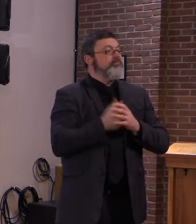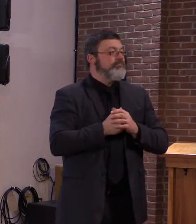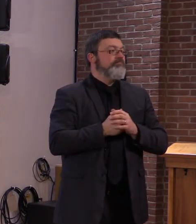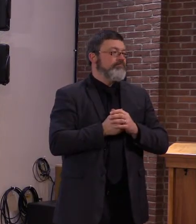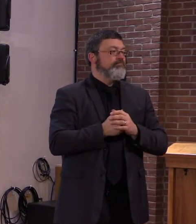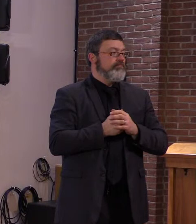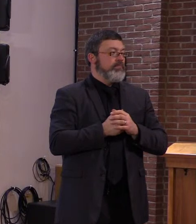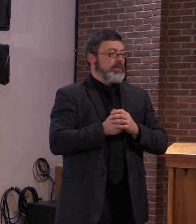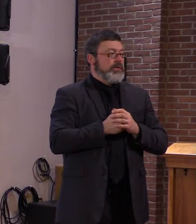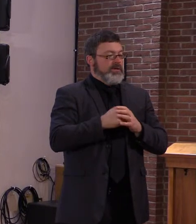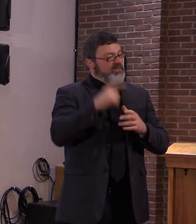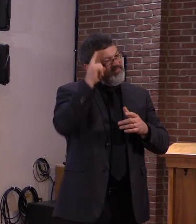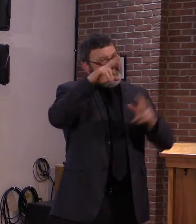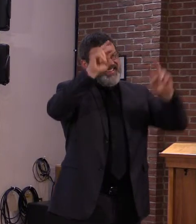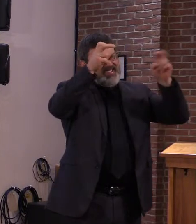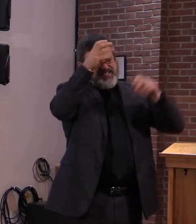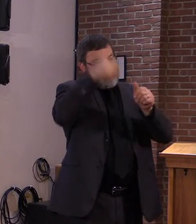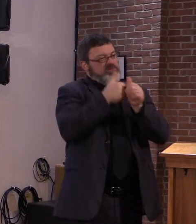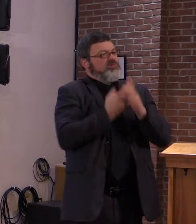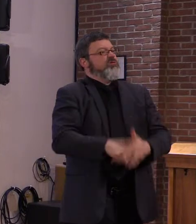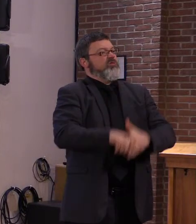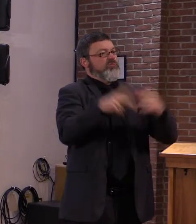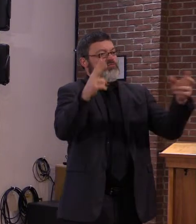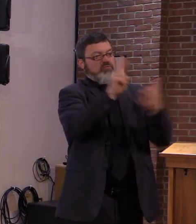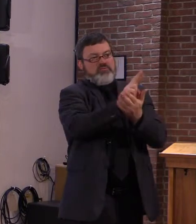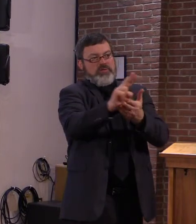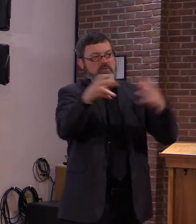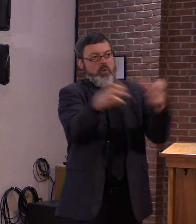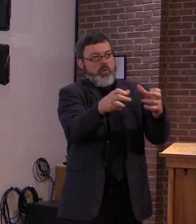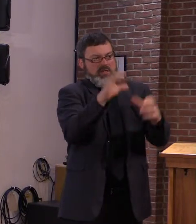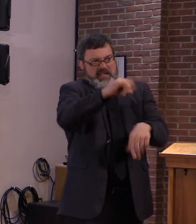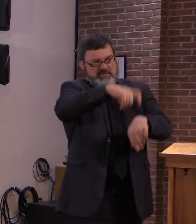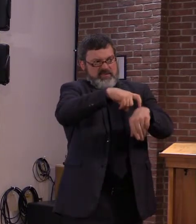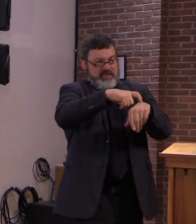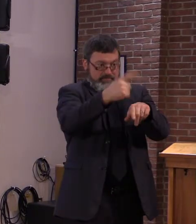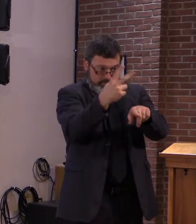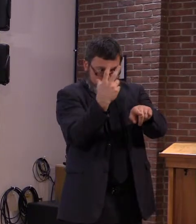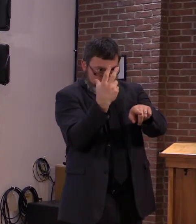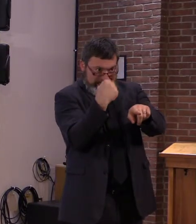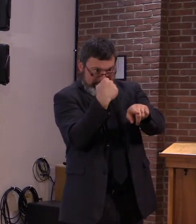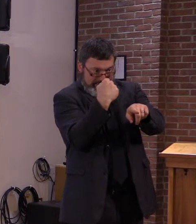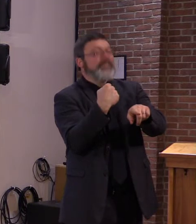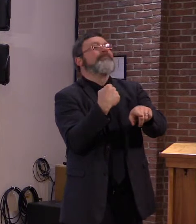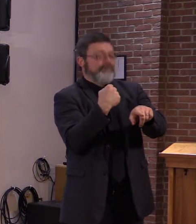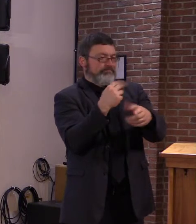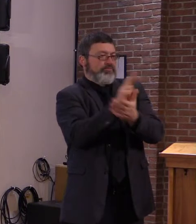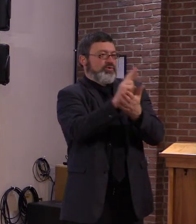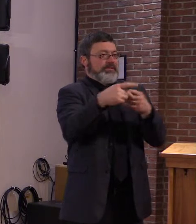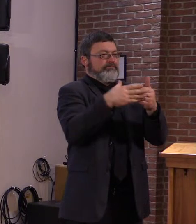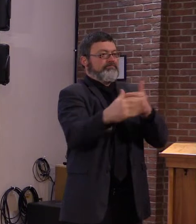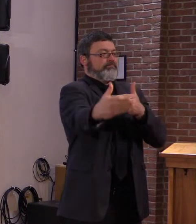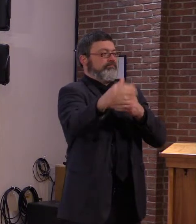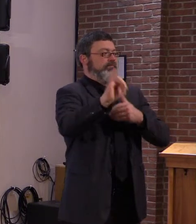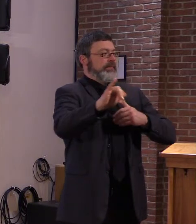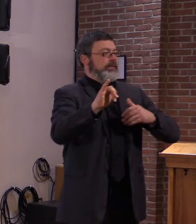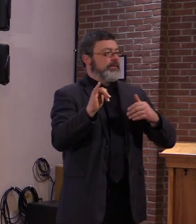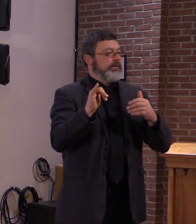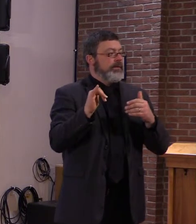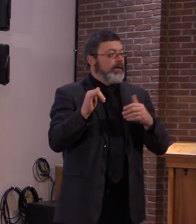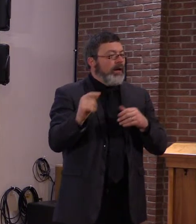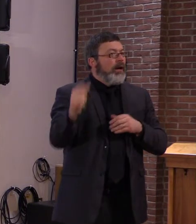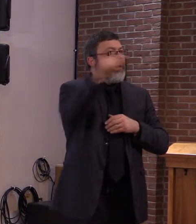And as we find ourselves facing what we all hope will be a final surge, our example is needed now more than